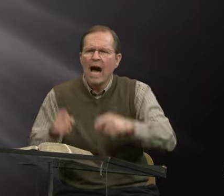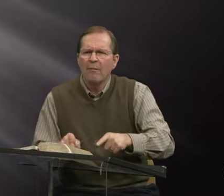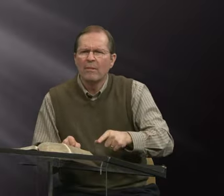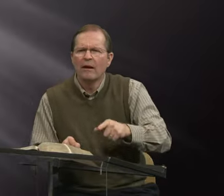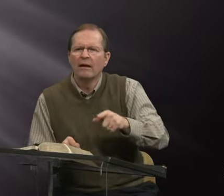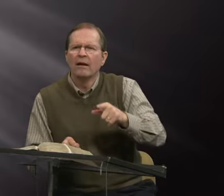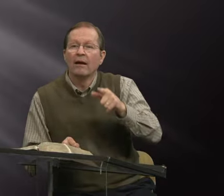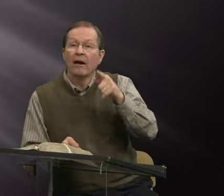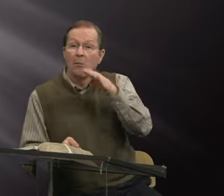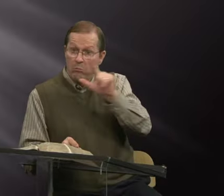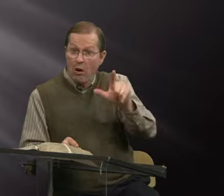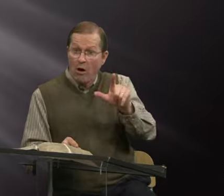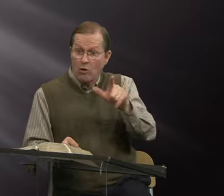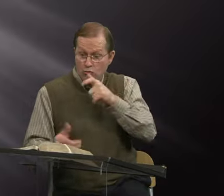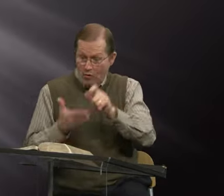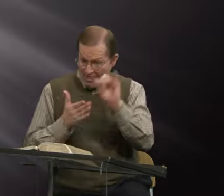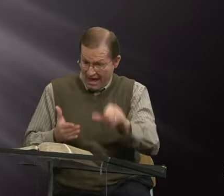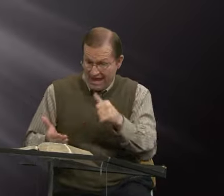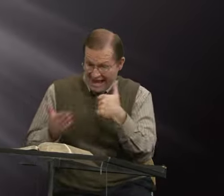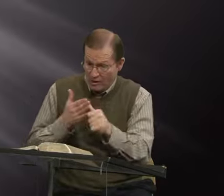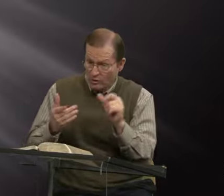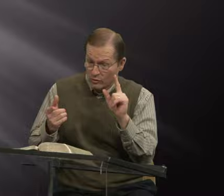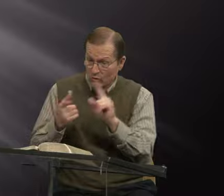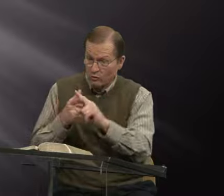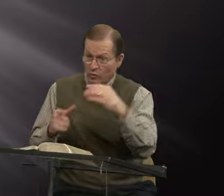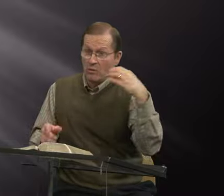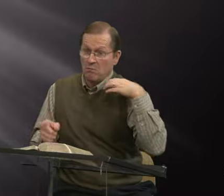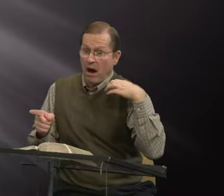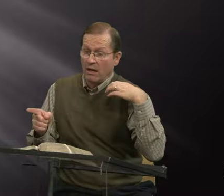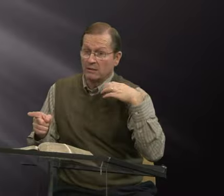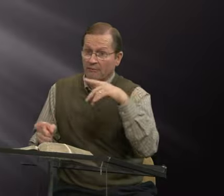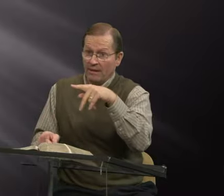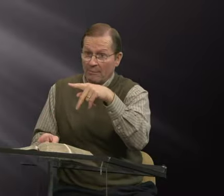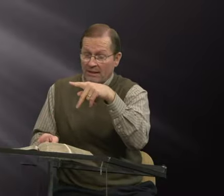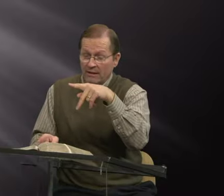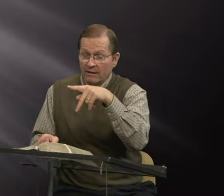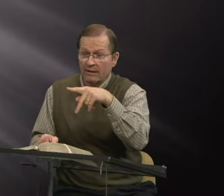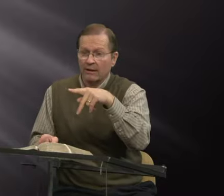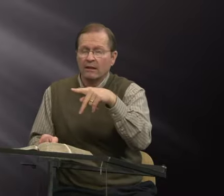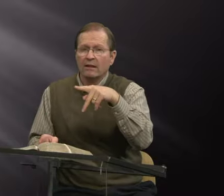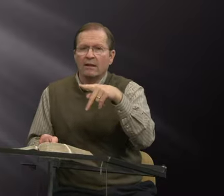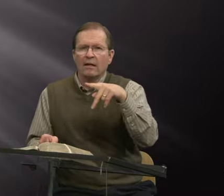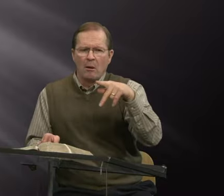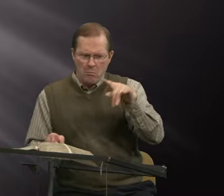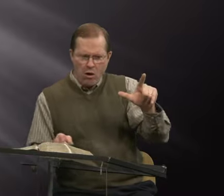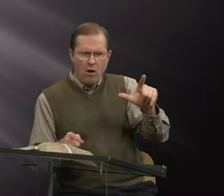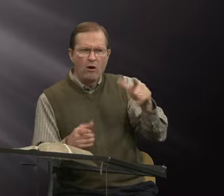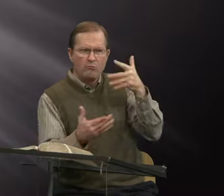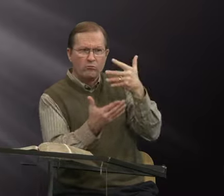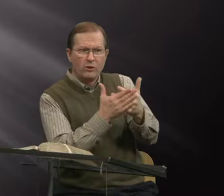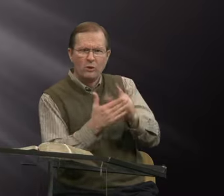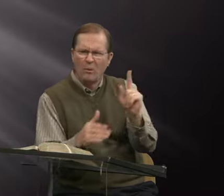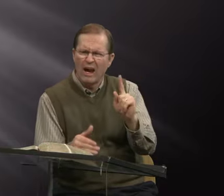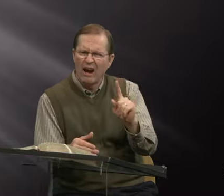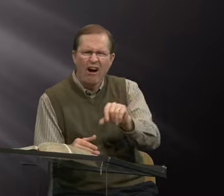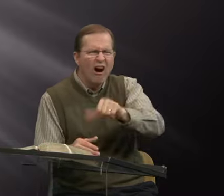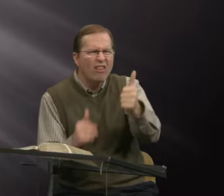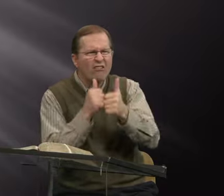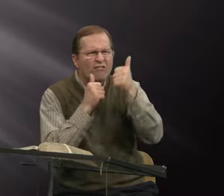fear, he ran away. Paul is writing this letter to his boss Philemon